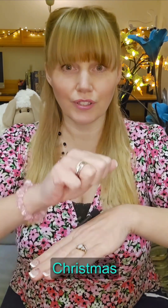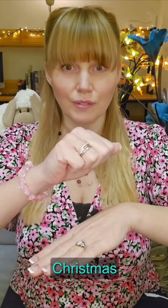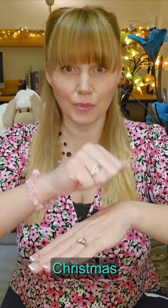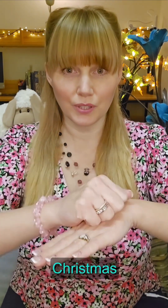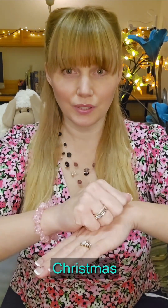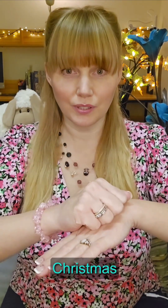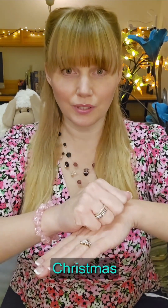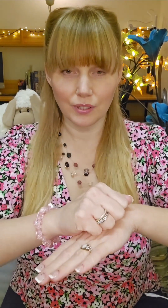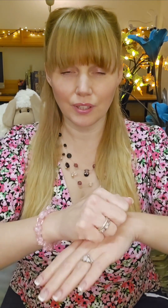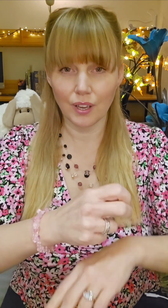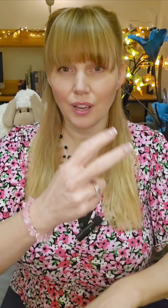pre-Christmas